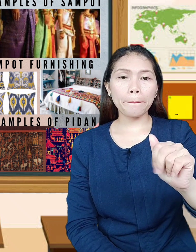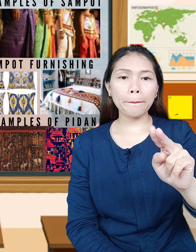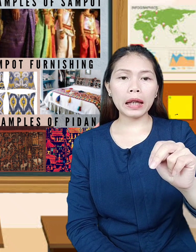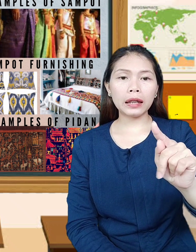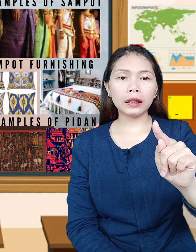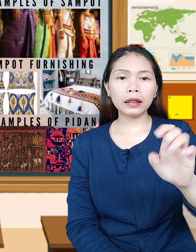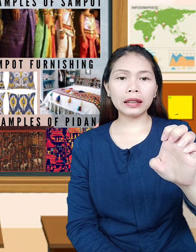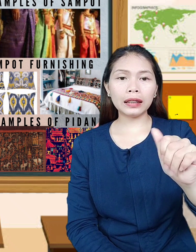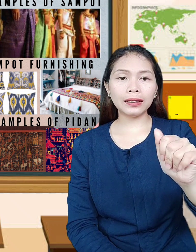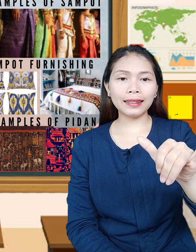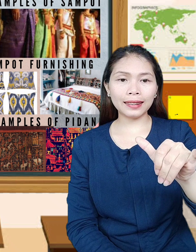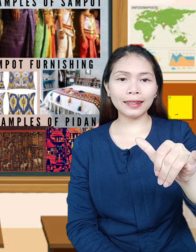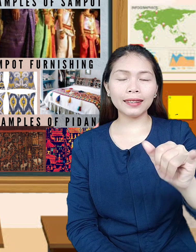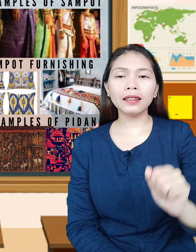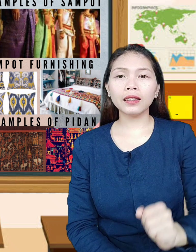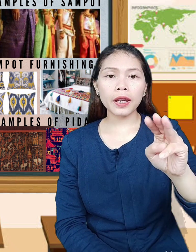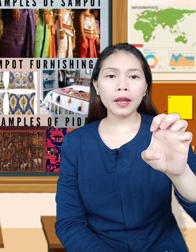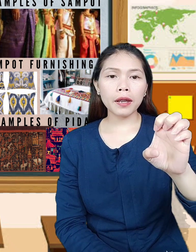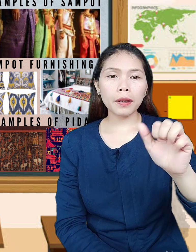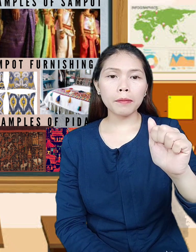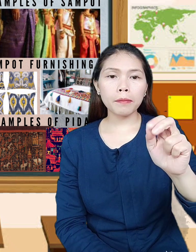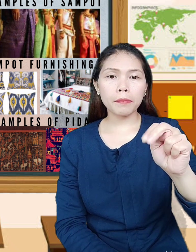Biantay, Niekay,